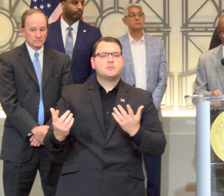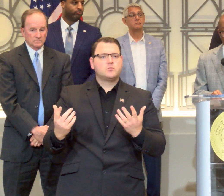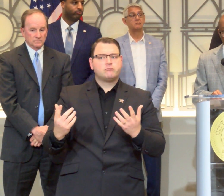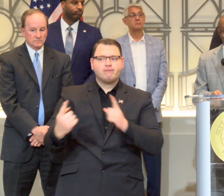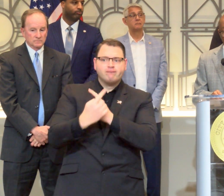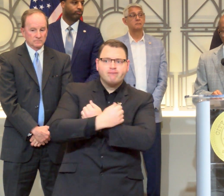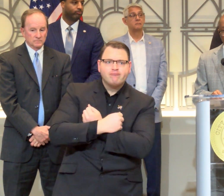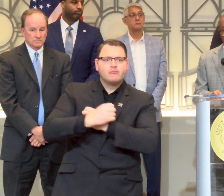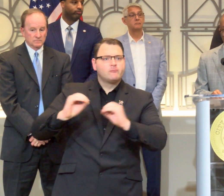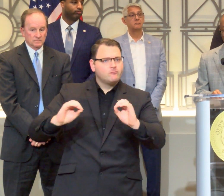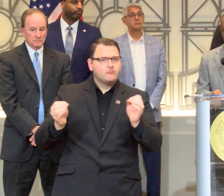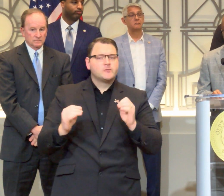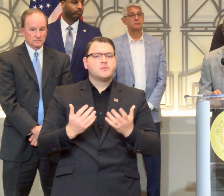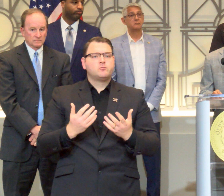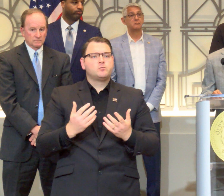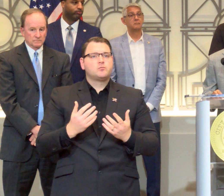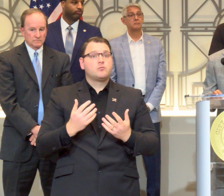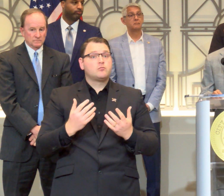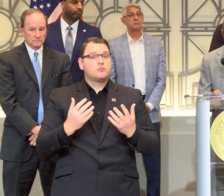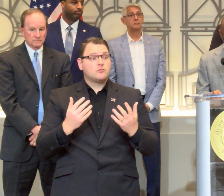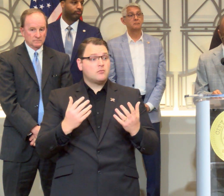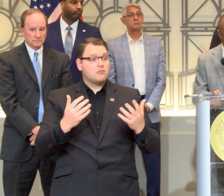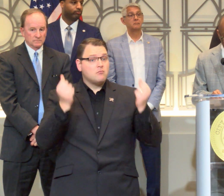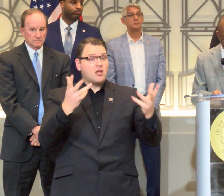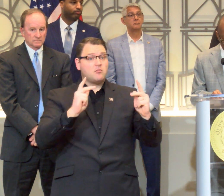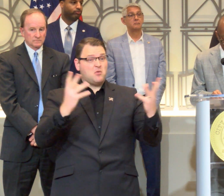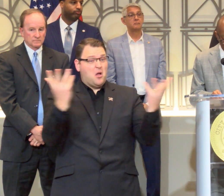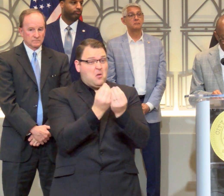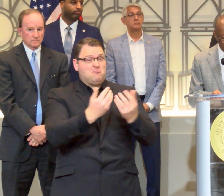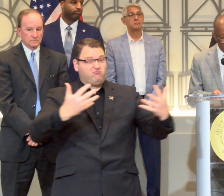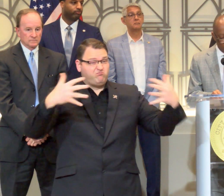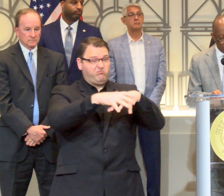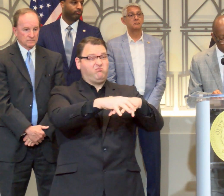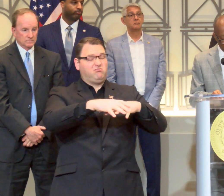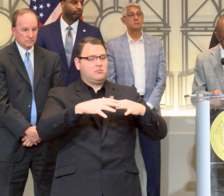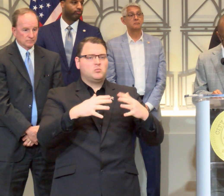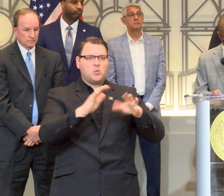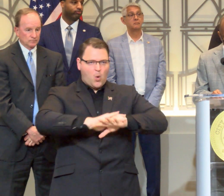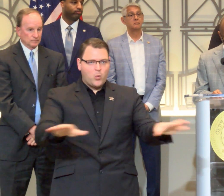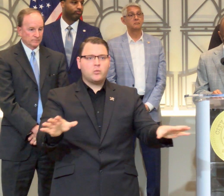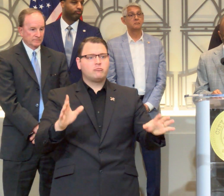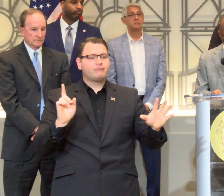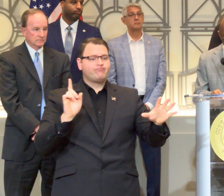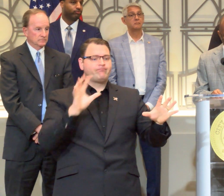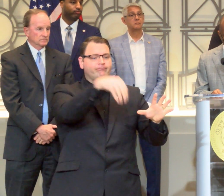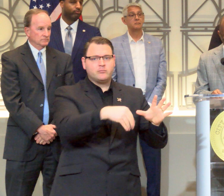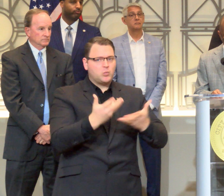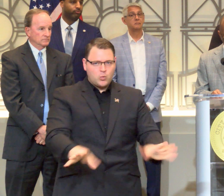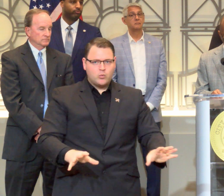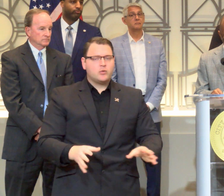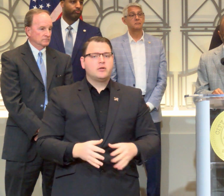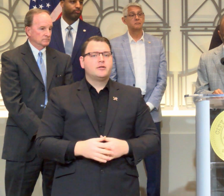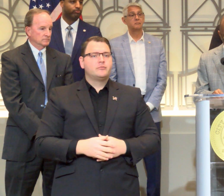crowds, and especially as we get ready to proceed into the weekend. So that's very important. And then